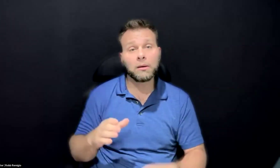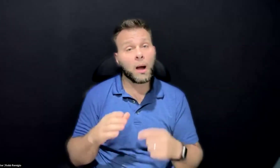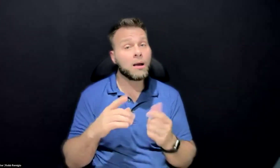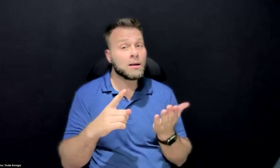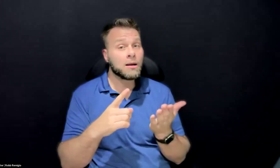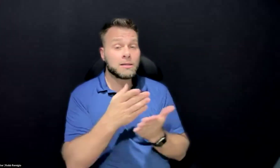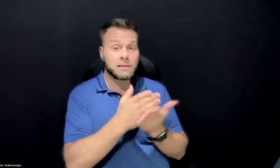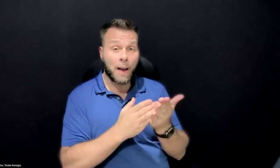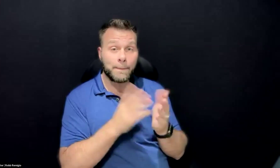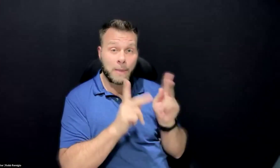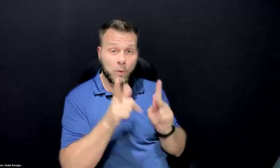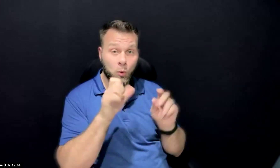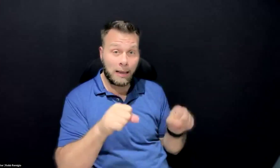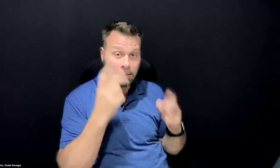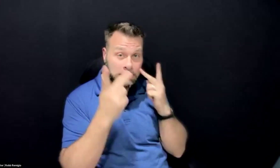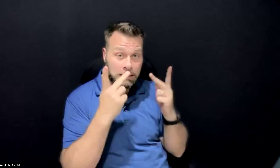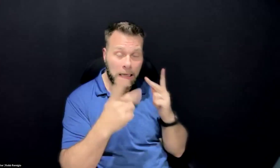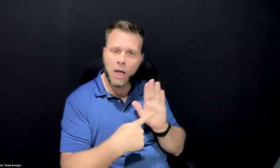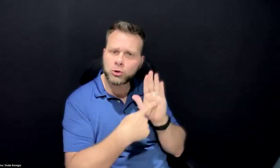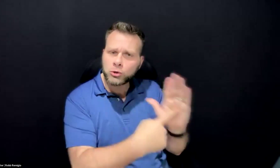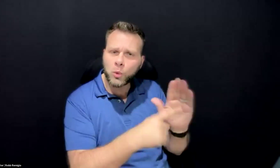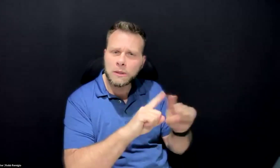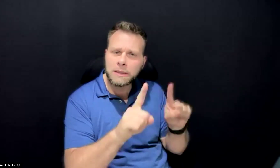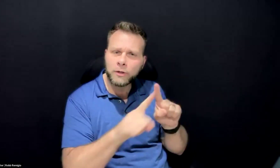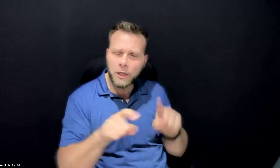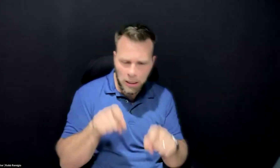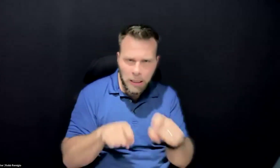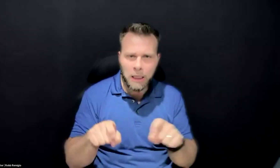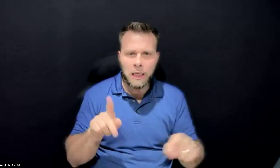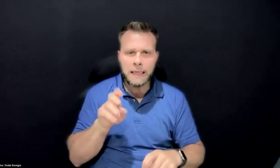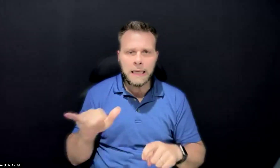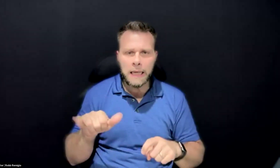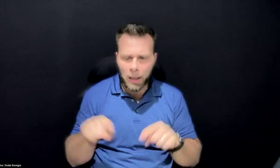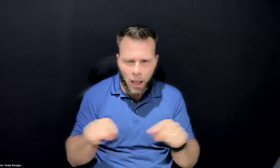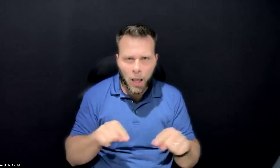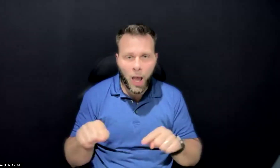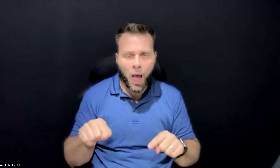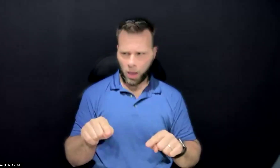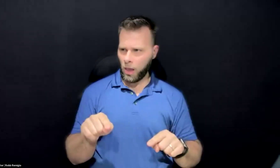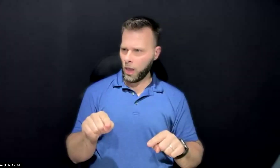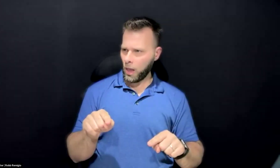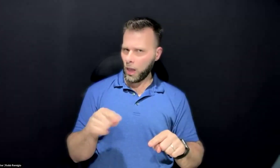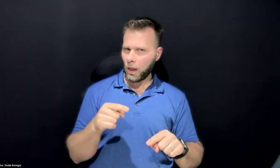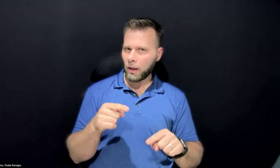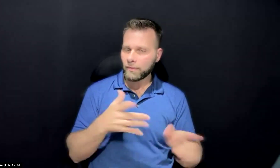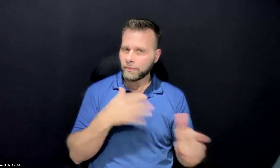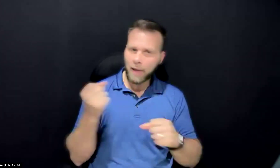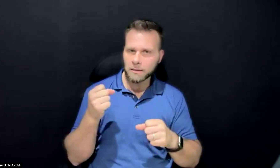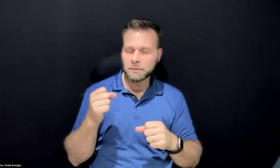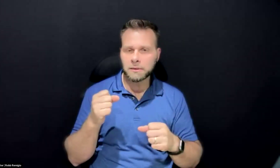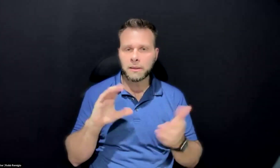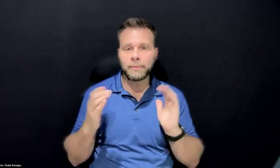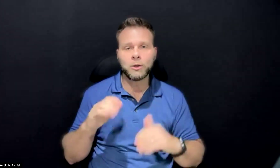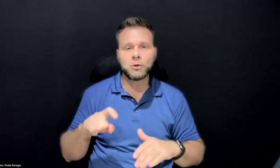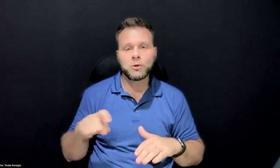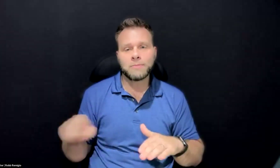of the keystrokes for doing various things and say, oh my, that's much quicker than what I do with the mouse. So